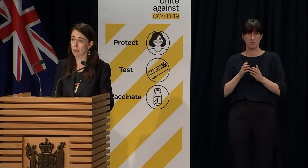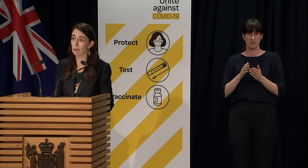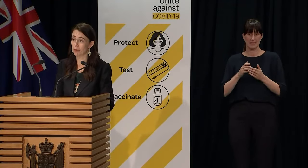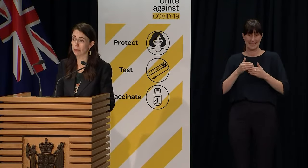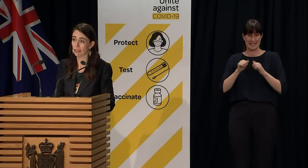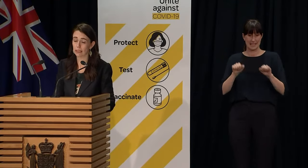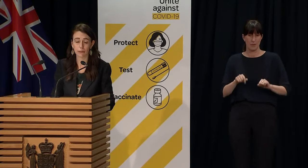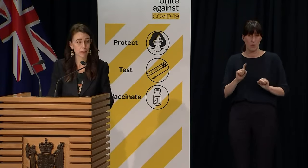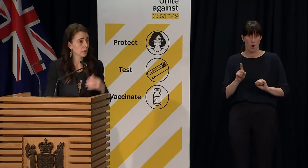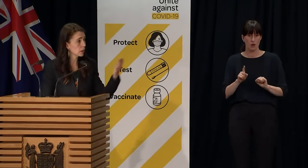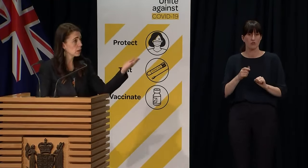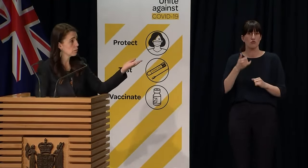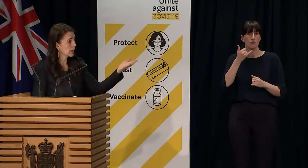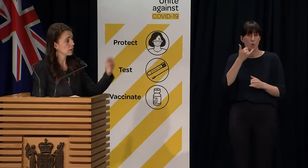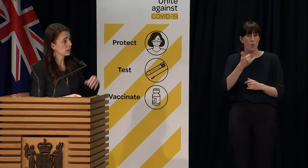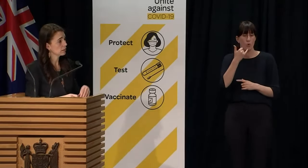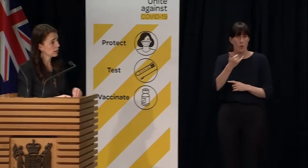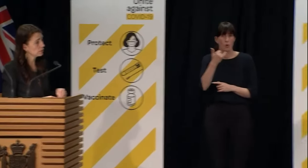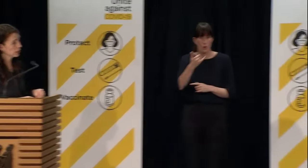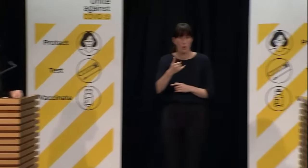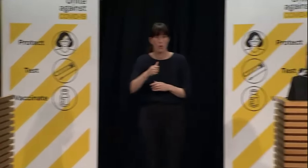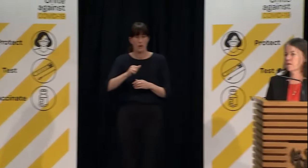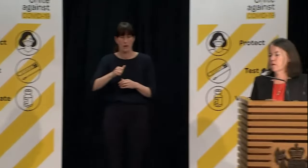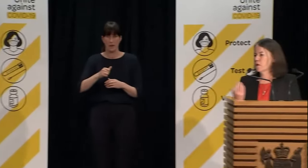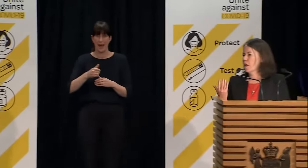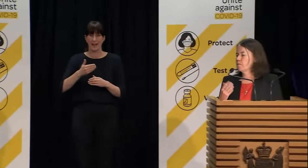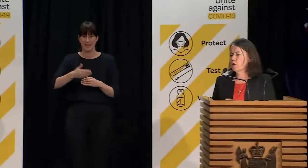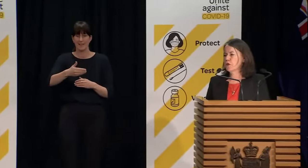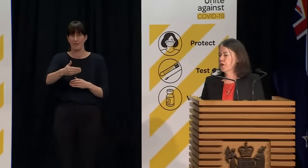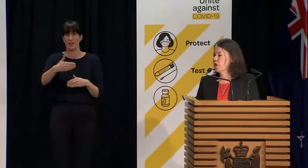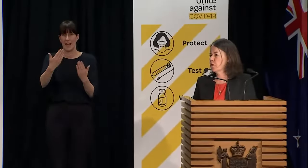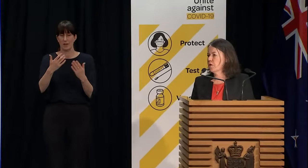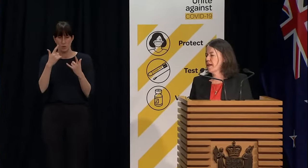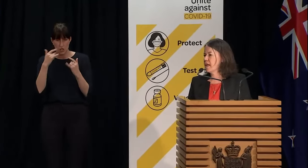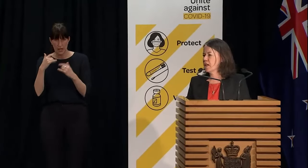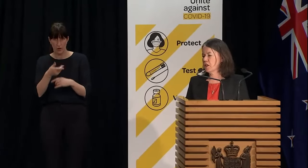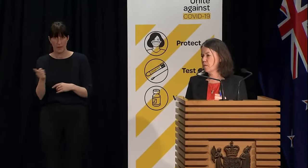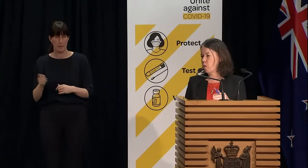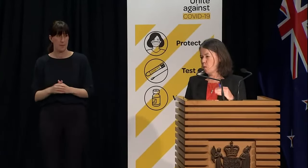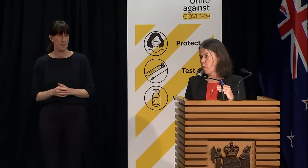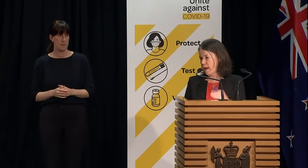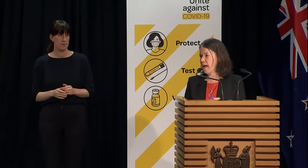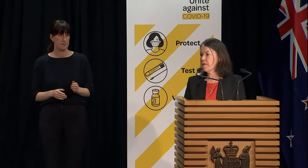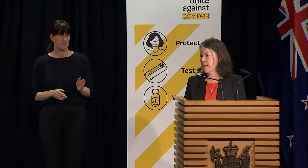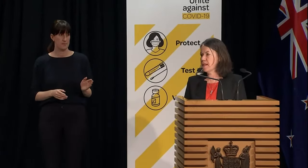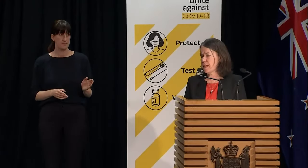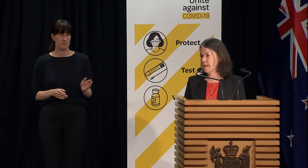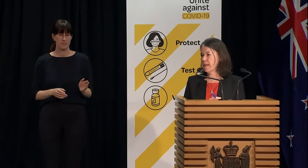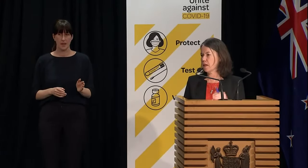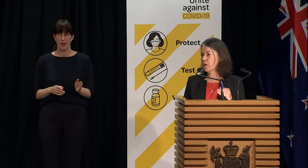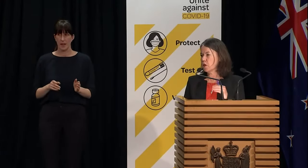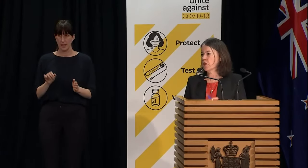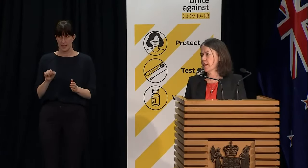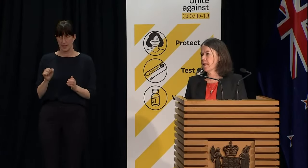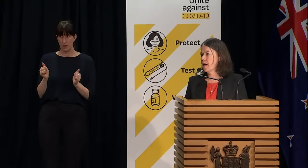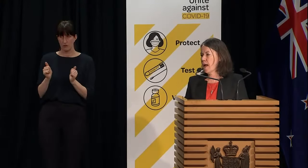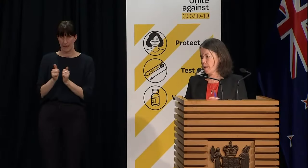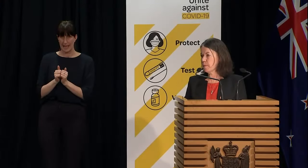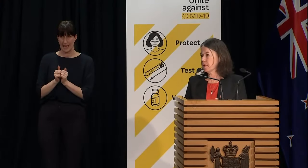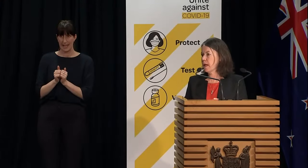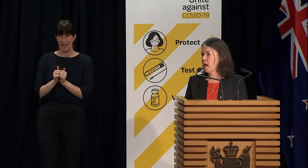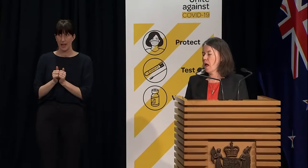large number of people to be dealing with. But Caroline, if I hand to you on that question. No, just to agree, and actually what we have seen is that